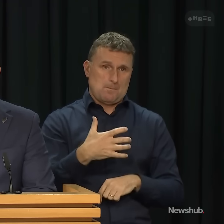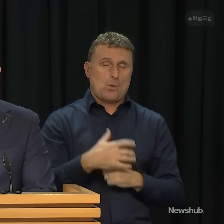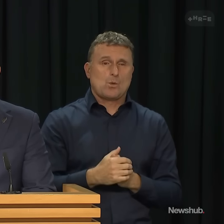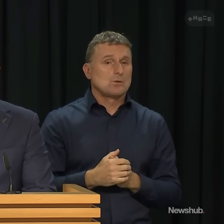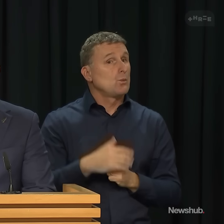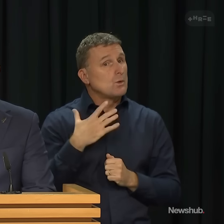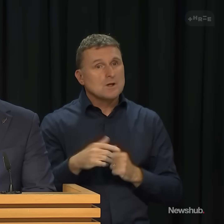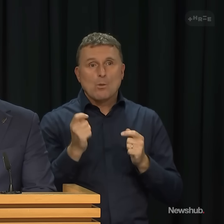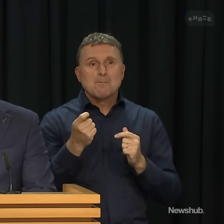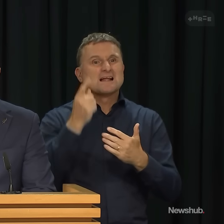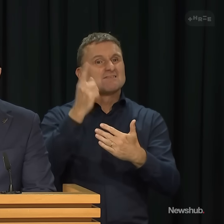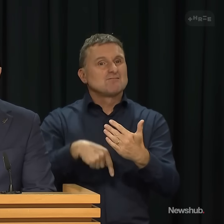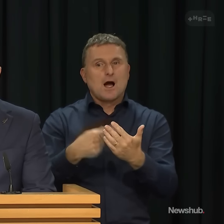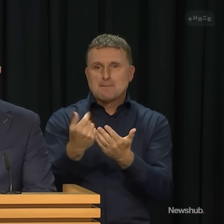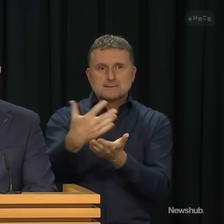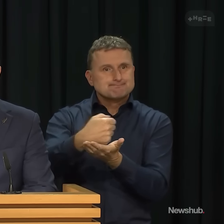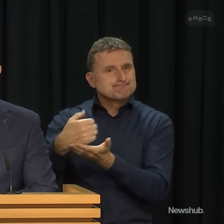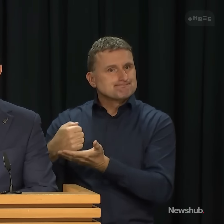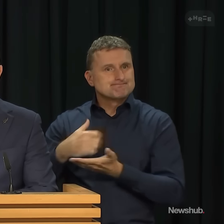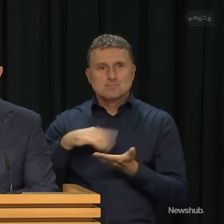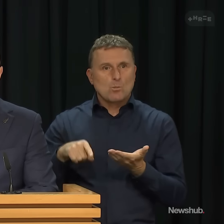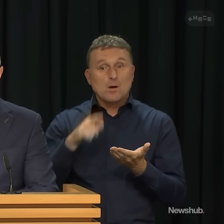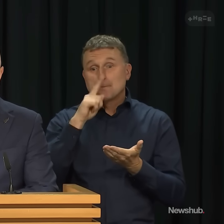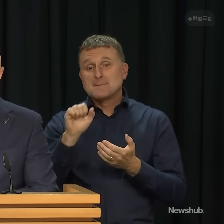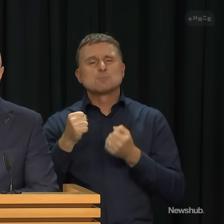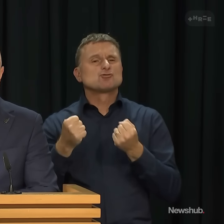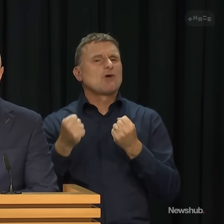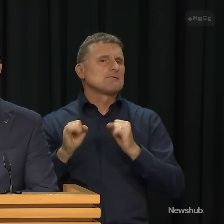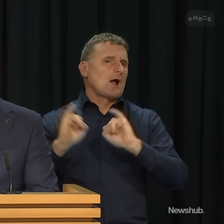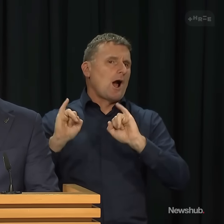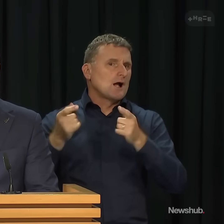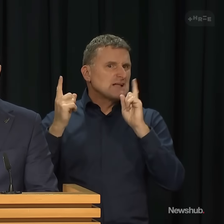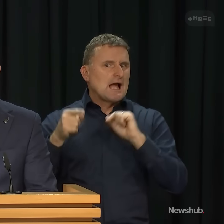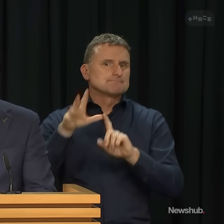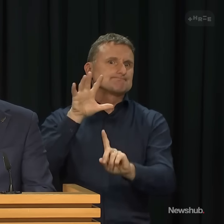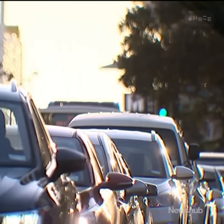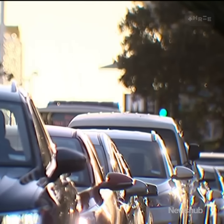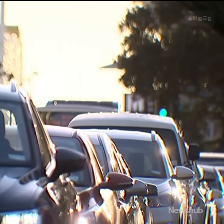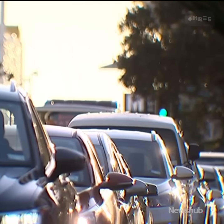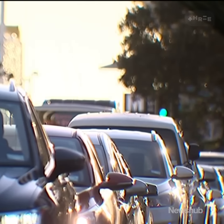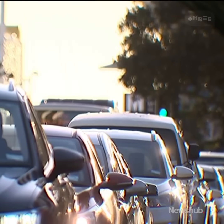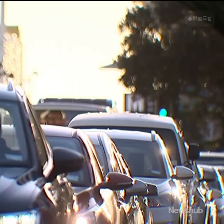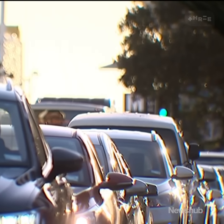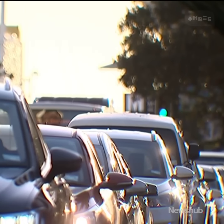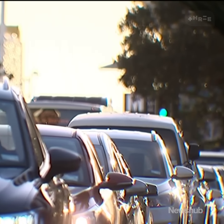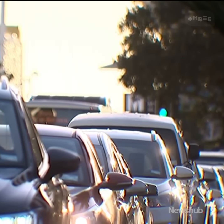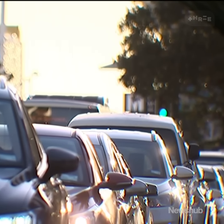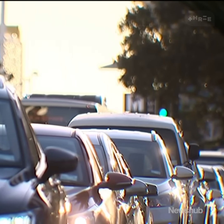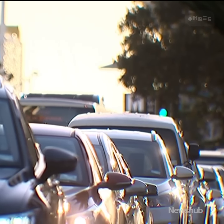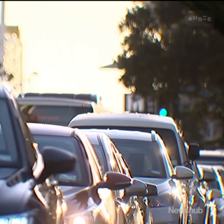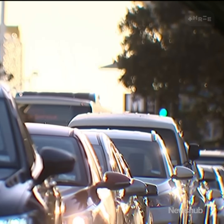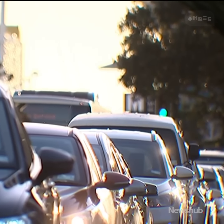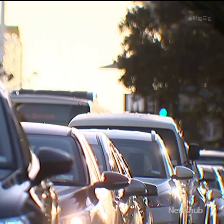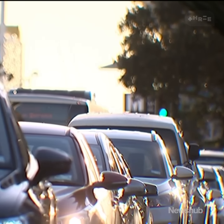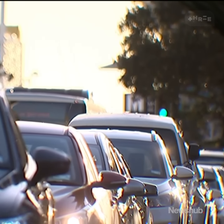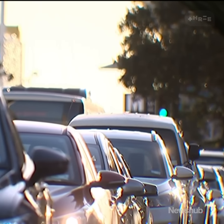revenue gathering. This is about sending a clear message to drivers that reckless behaviour and attitudes on our roads will not be tolerated. It's also looking at congestion charging,